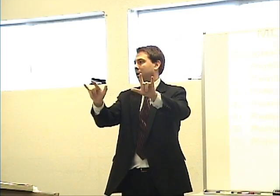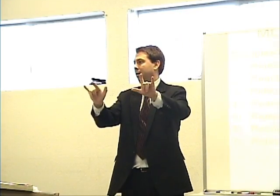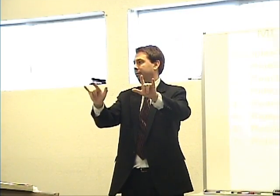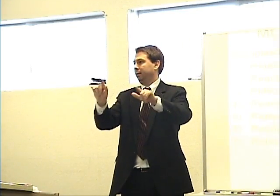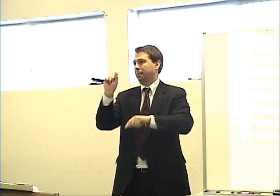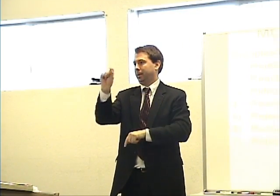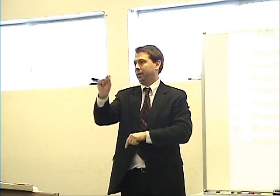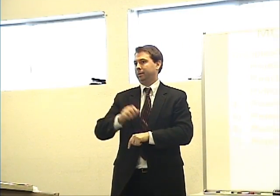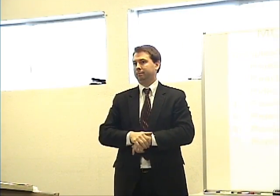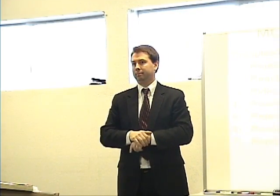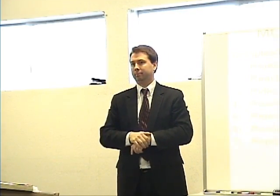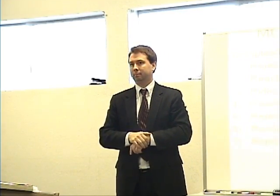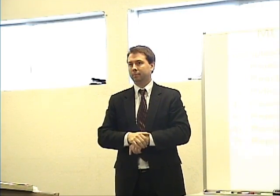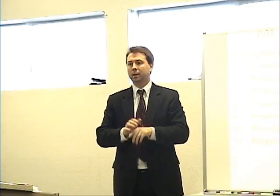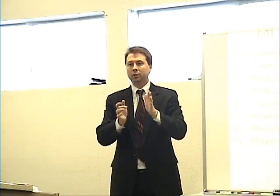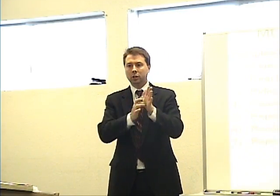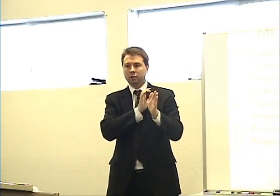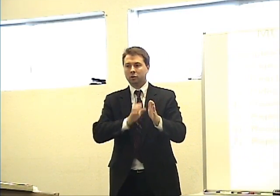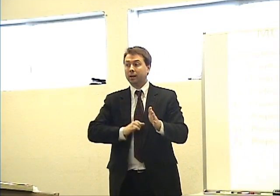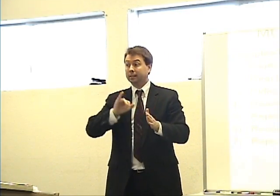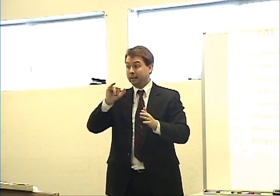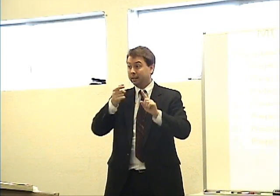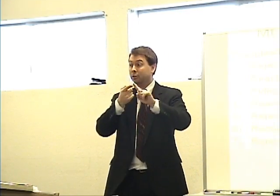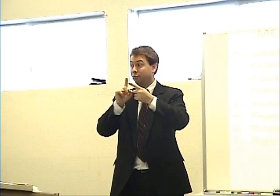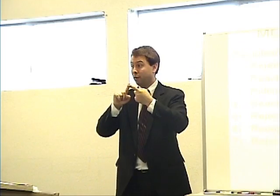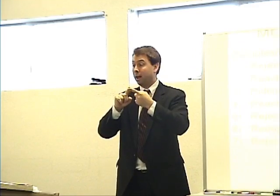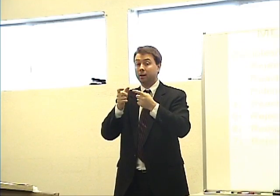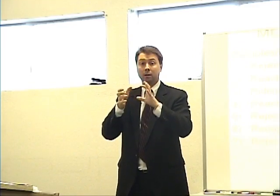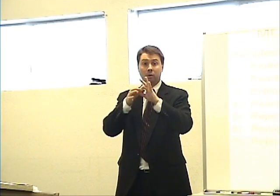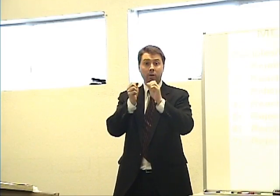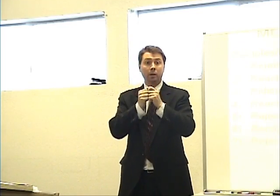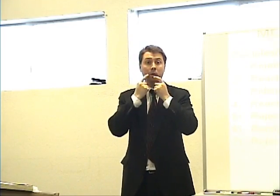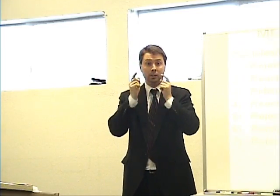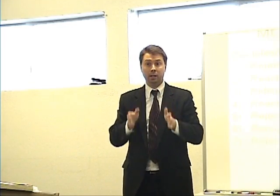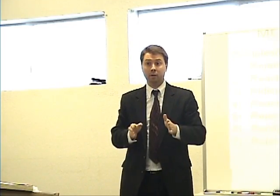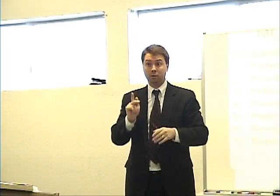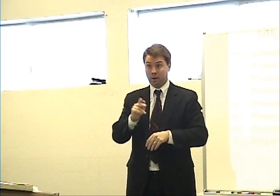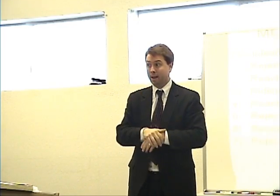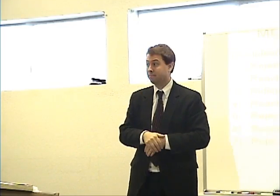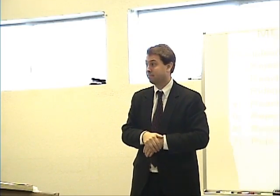love. Jesus Christ is a friend relating with sinners.